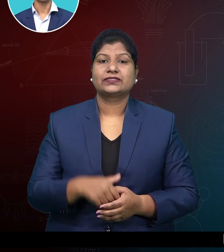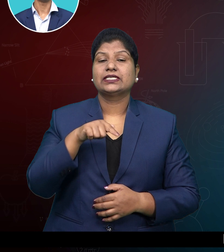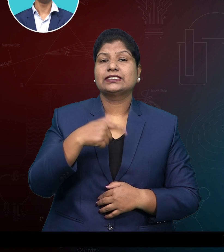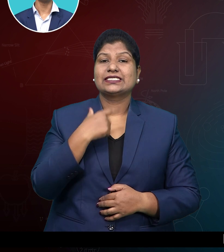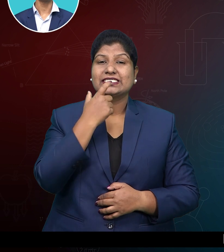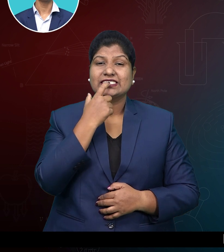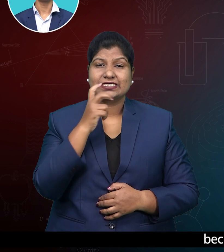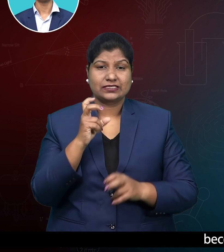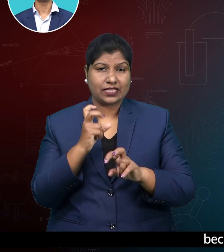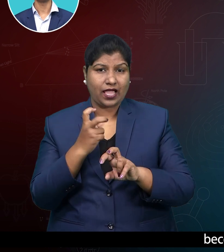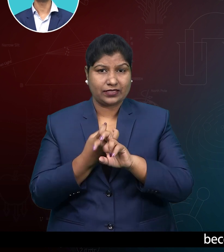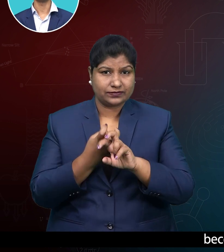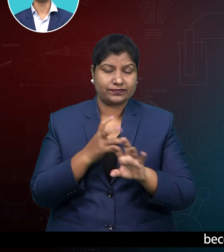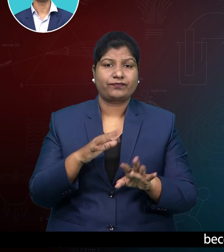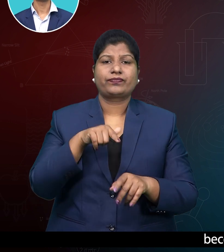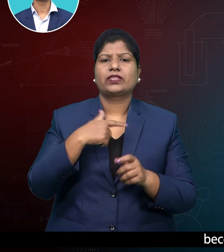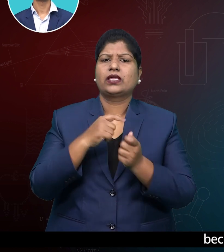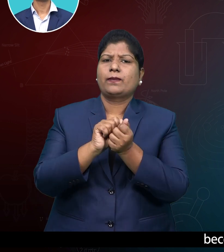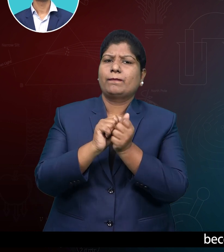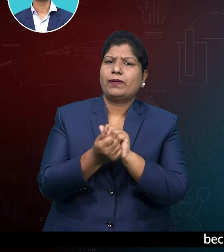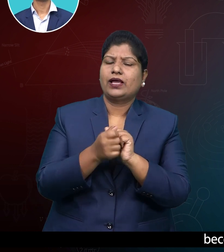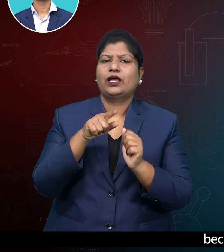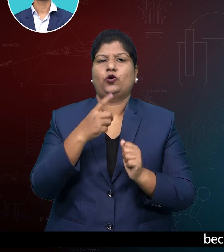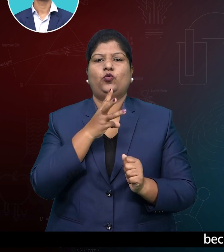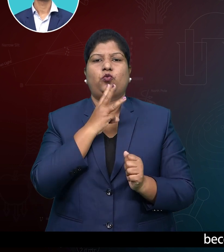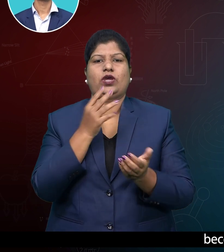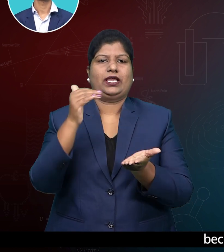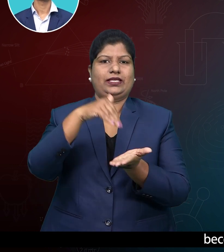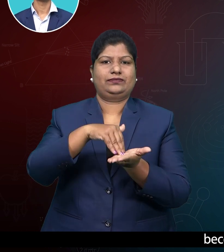Ice, on heating, becomes water again.